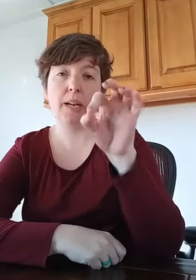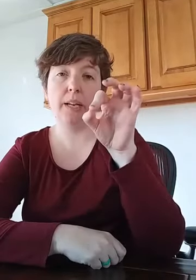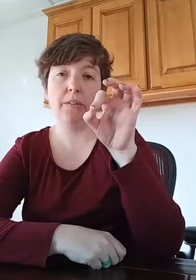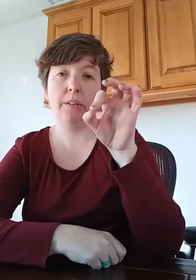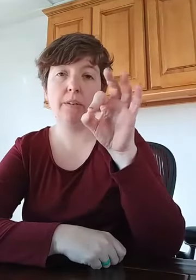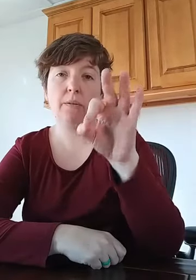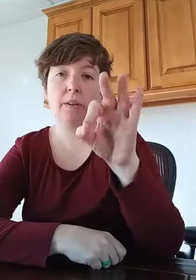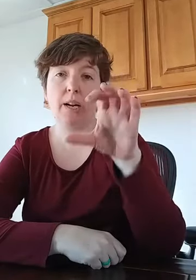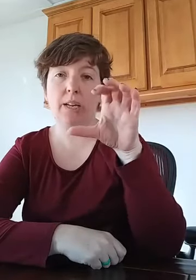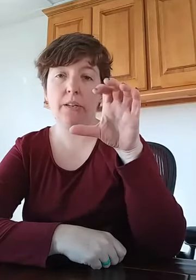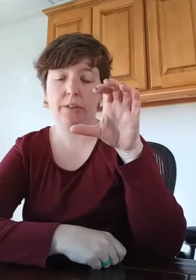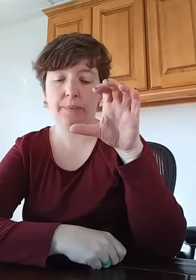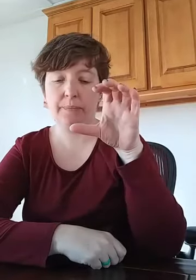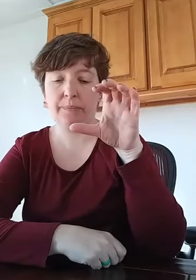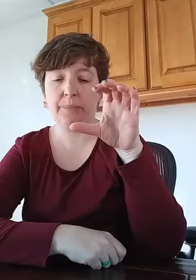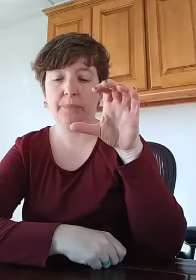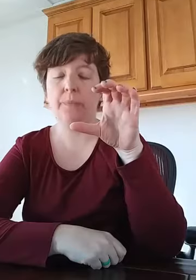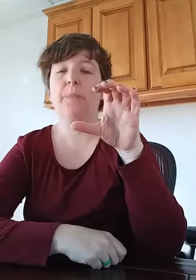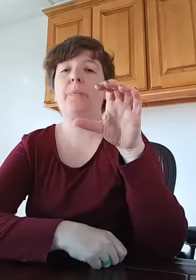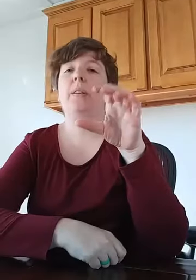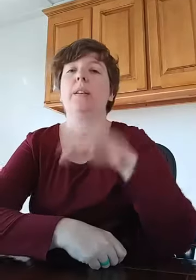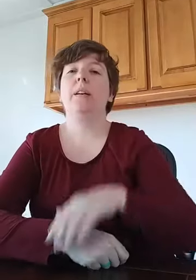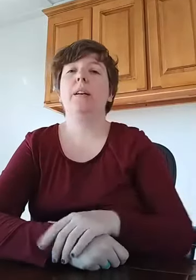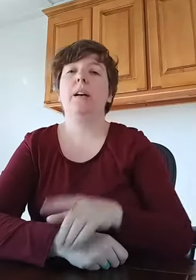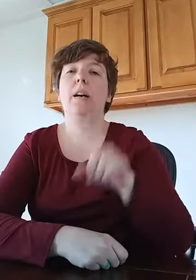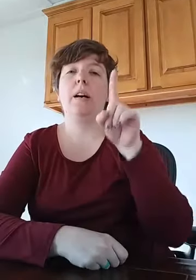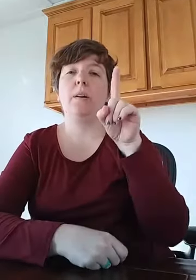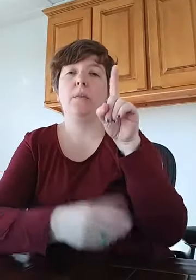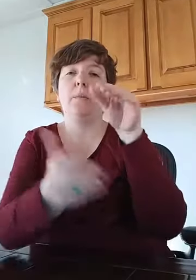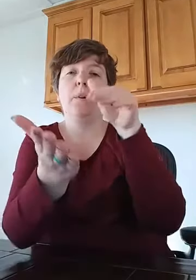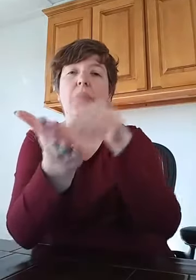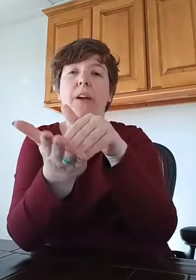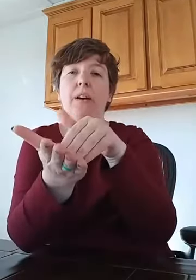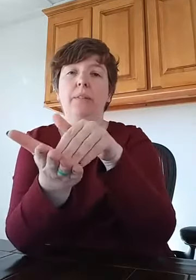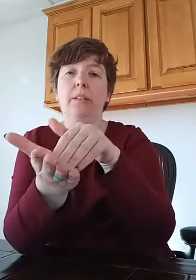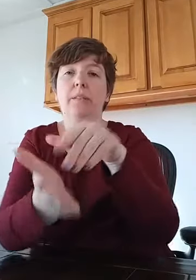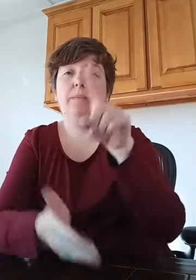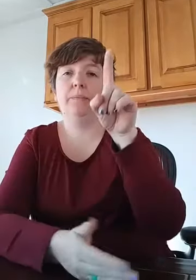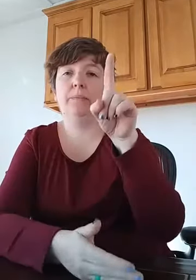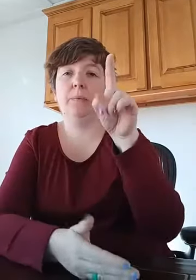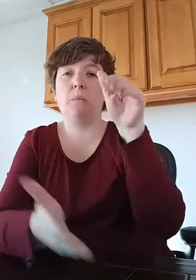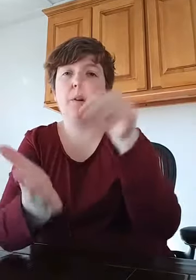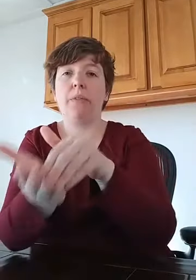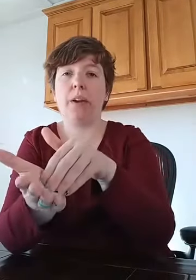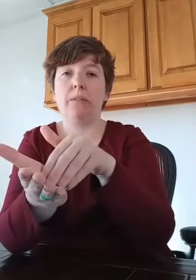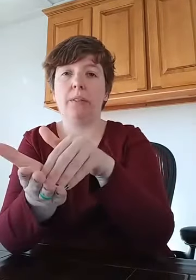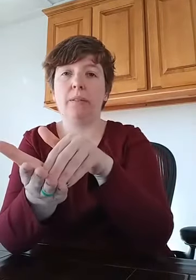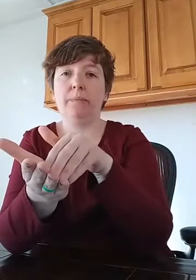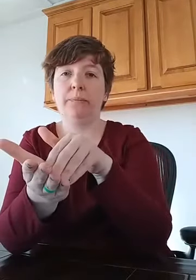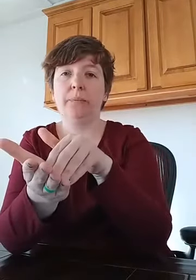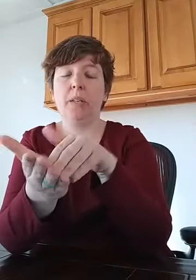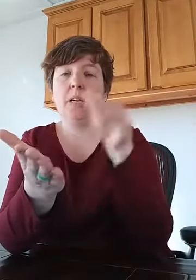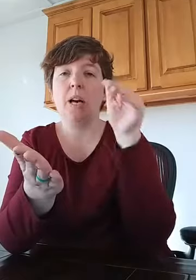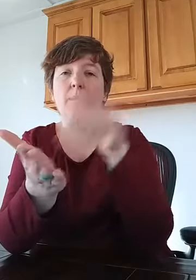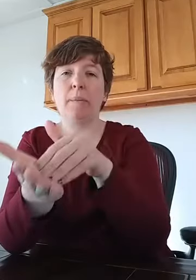900 or 900. 1,000. 1,000. I remember